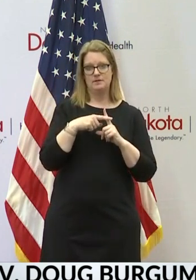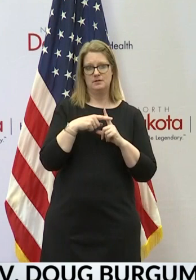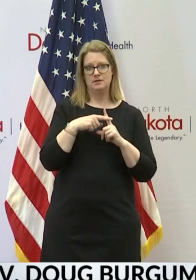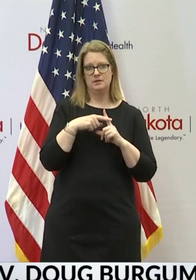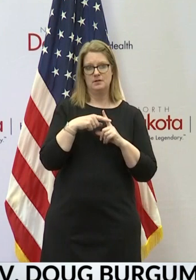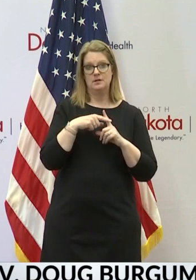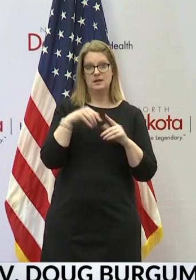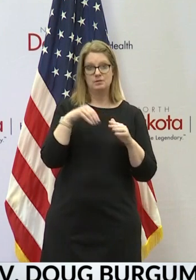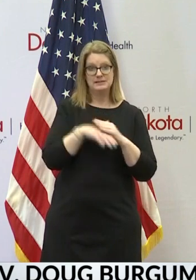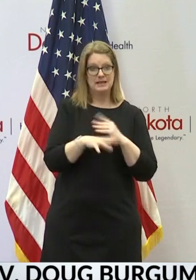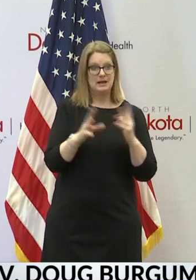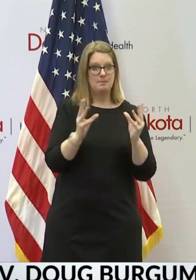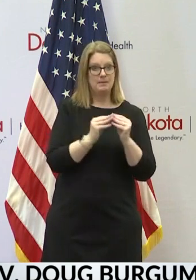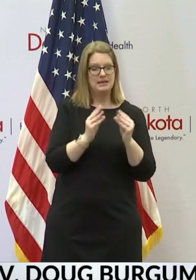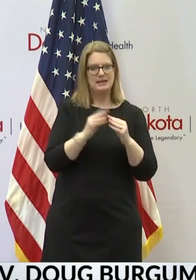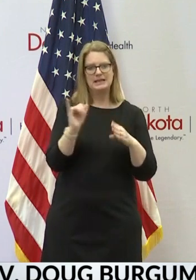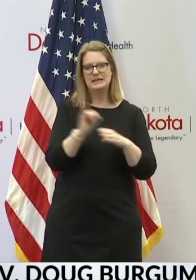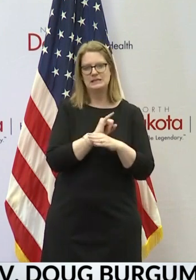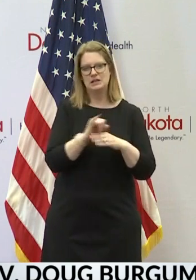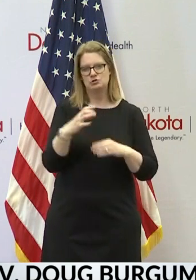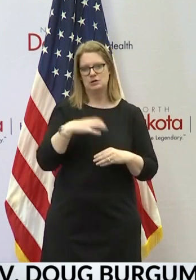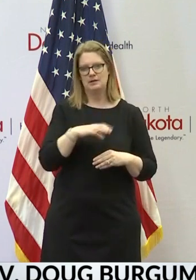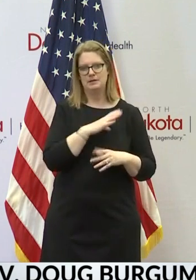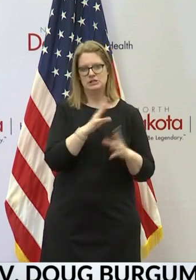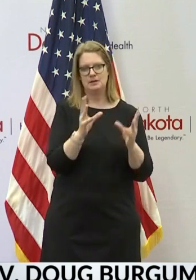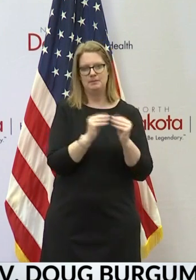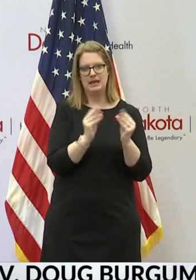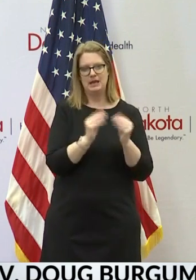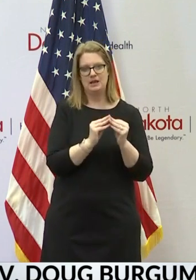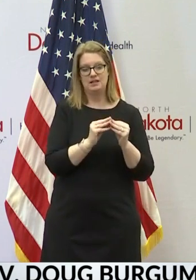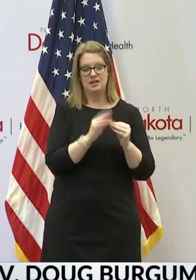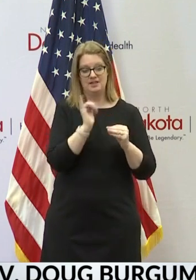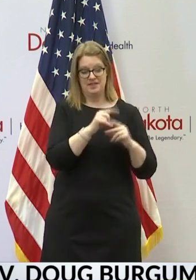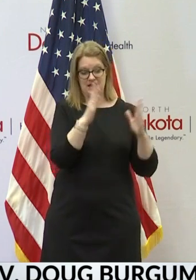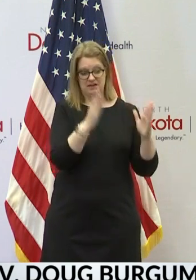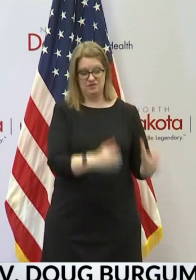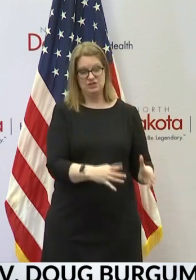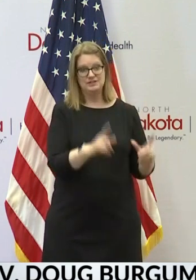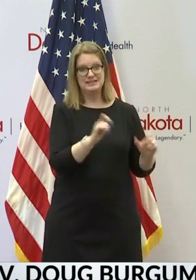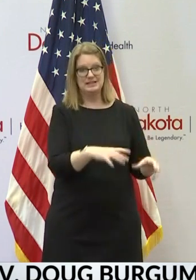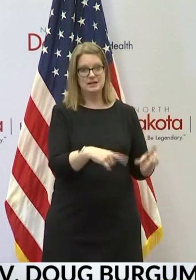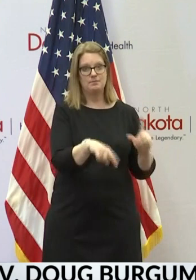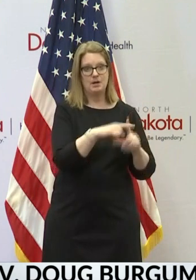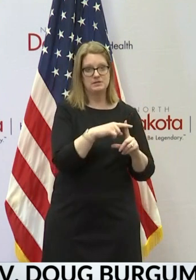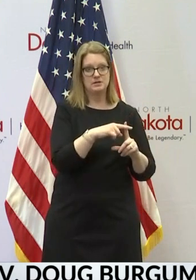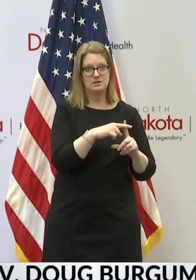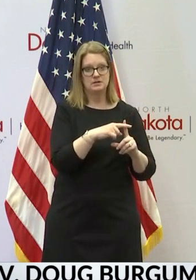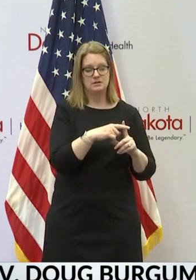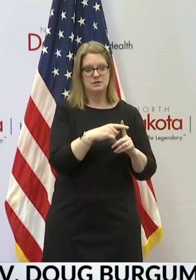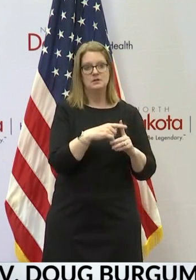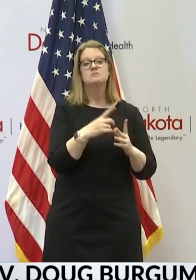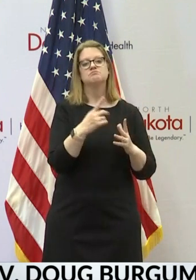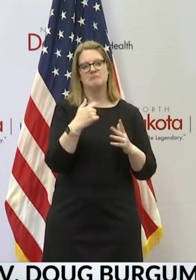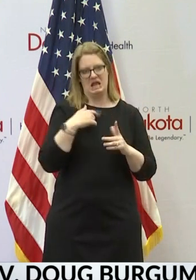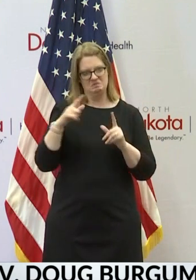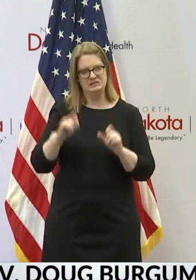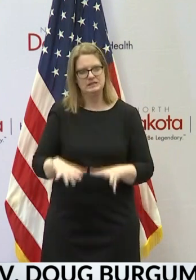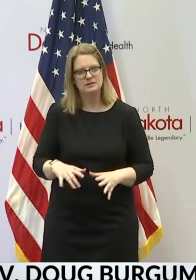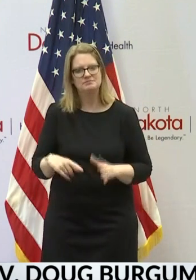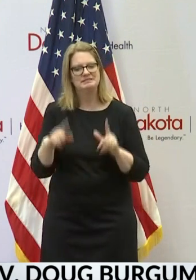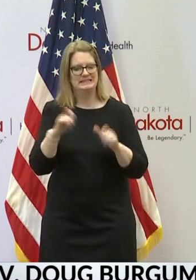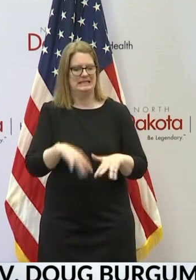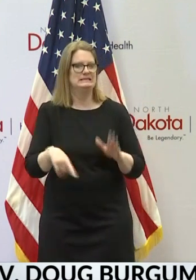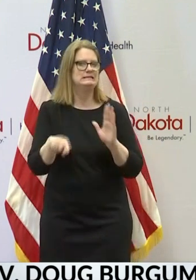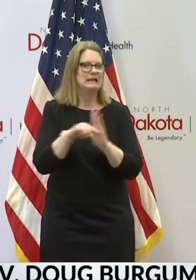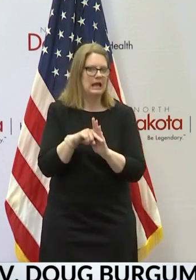meetings that I was in, an industrial commission meeting, and so so I got tested following that, tested